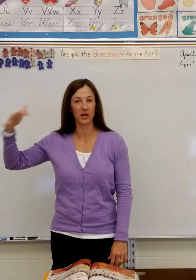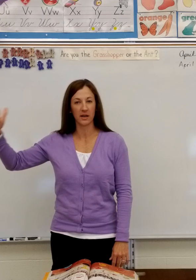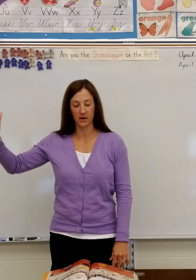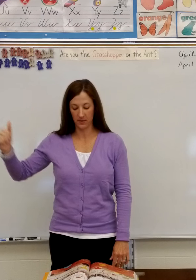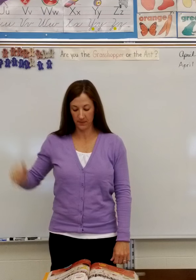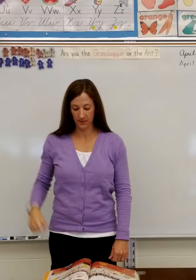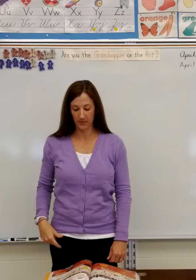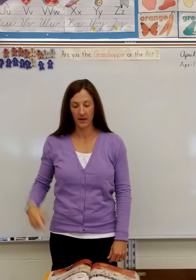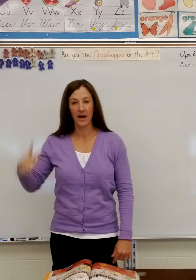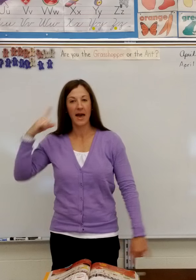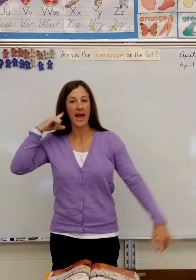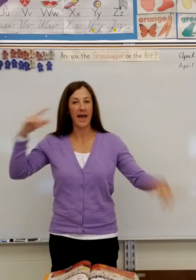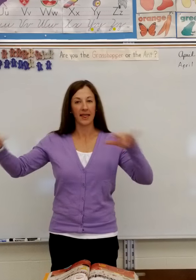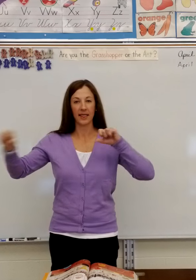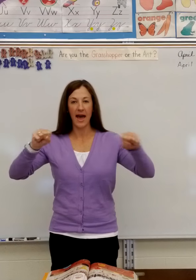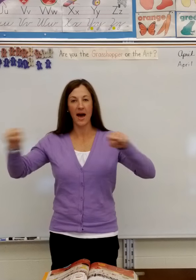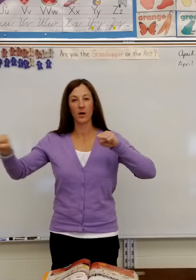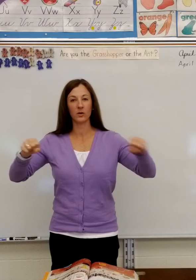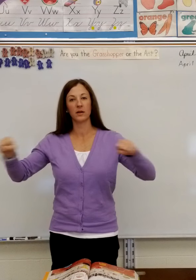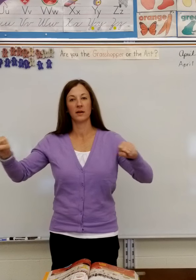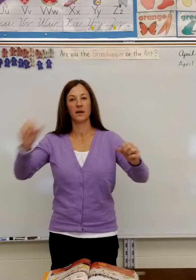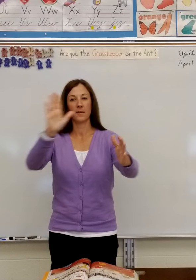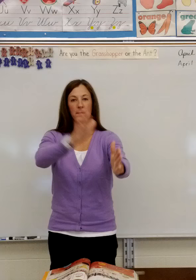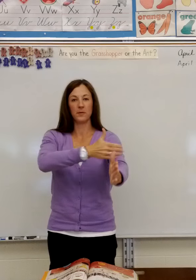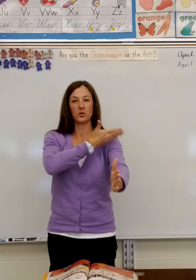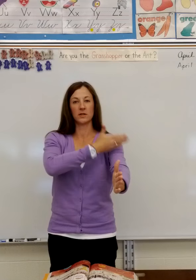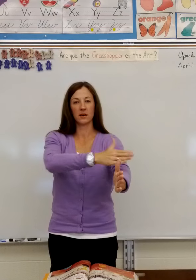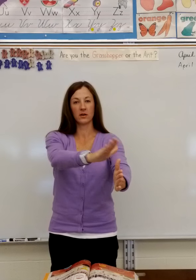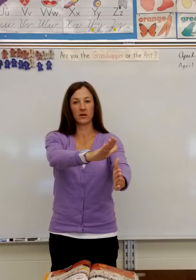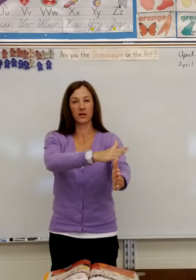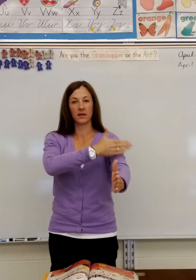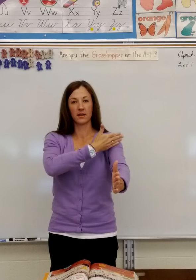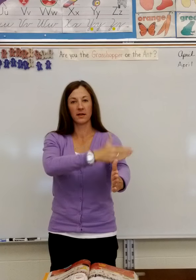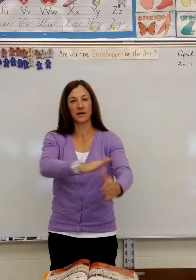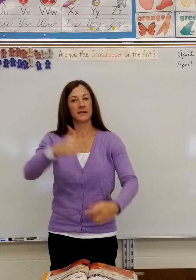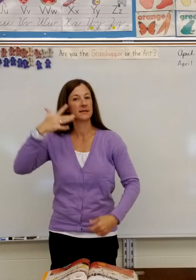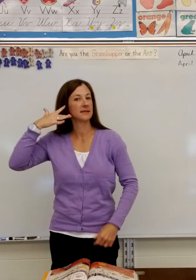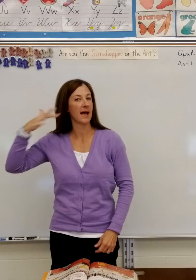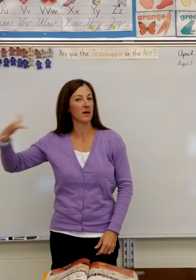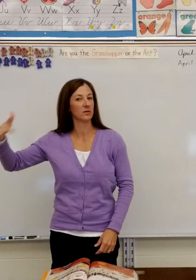ear. A loud musical sound.